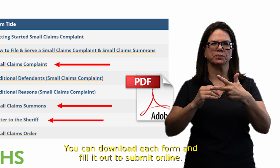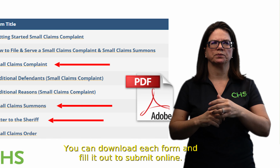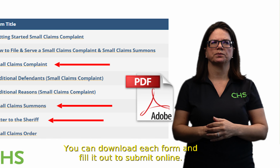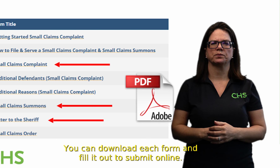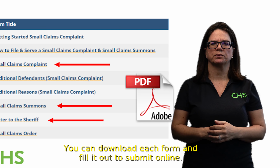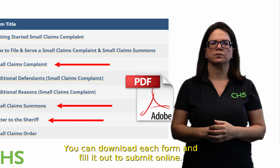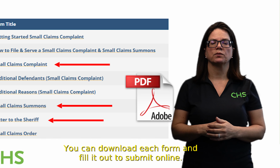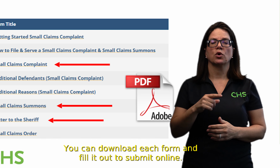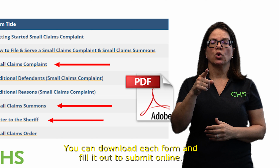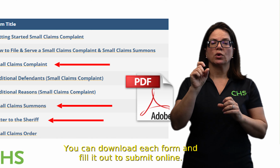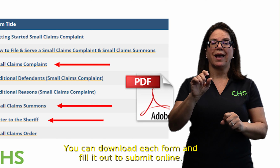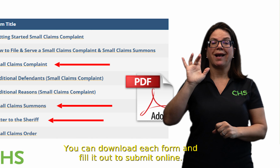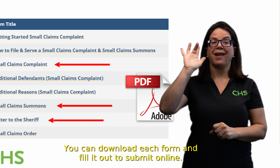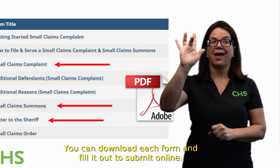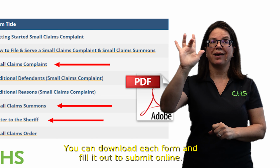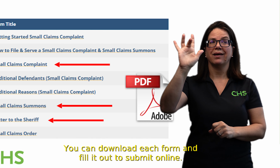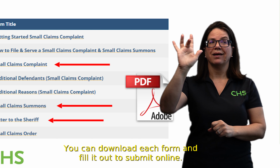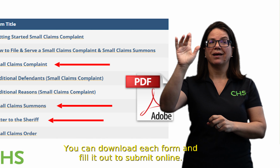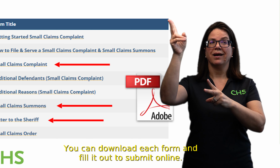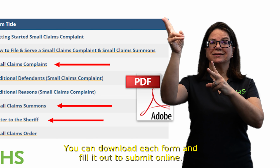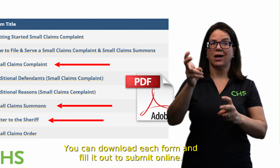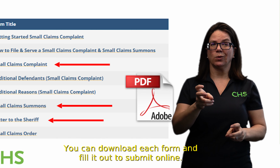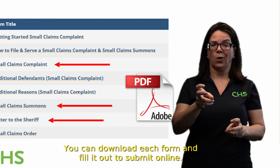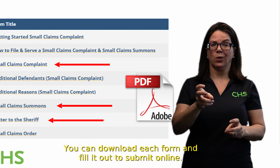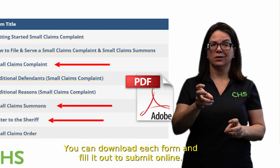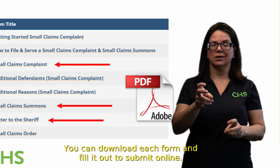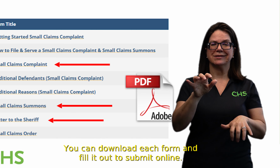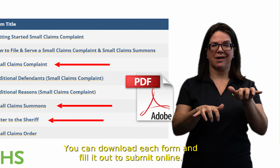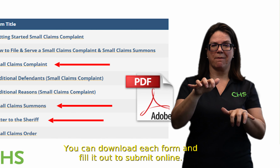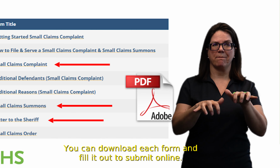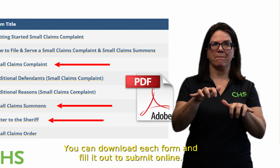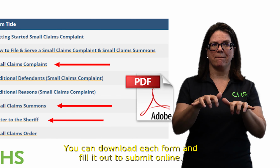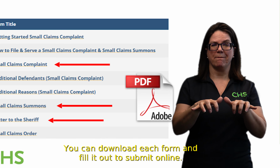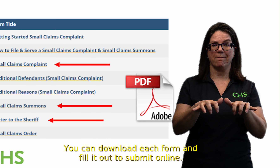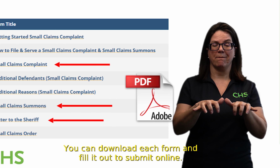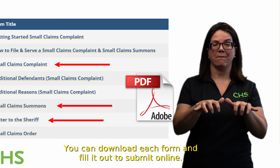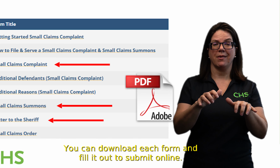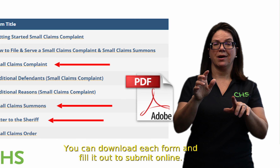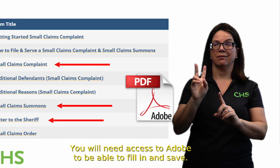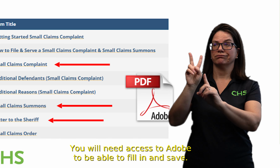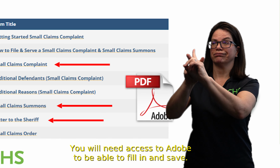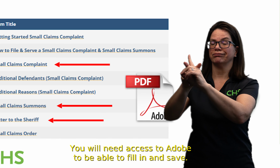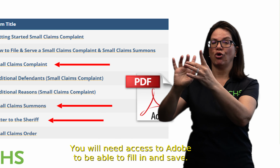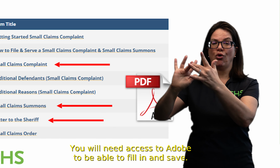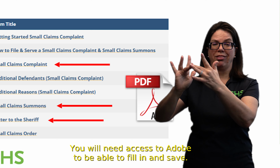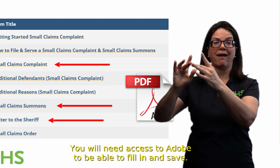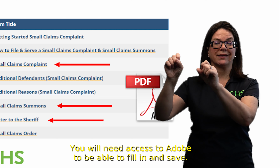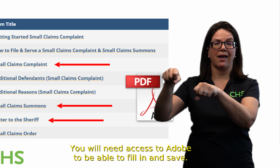You can download each form and fill it out to submit online. You will need access